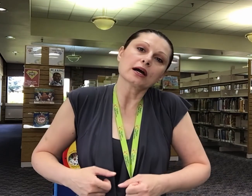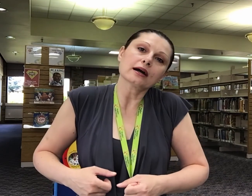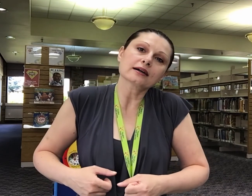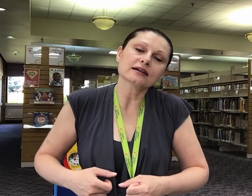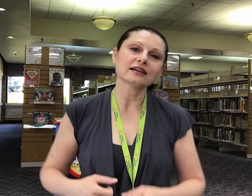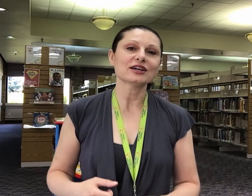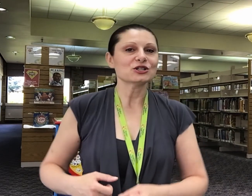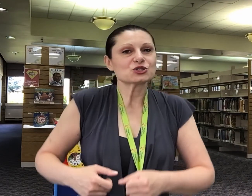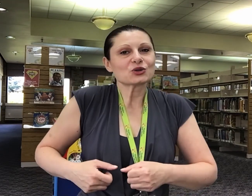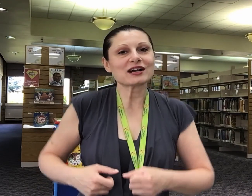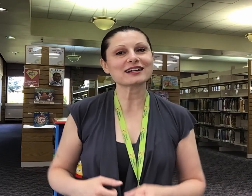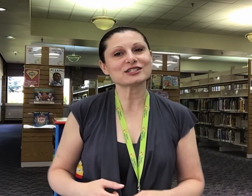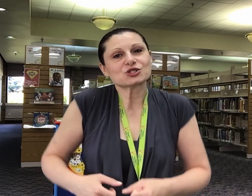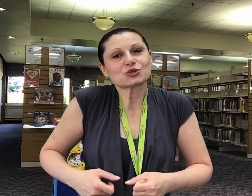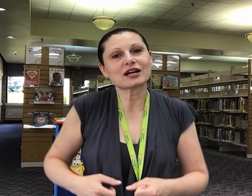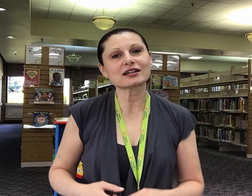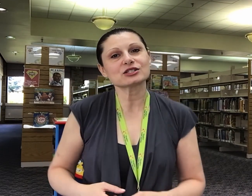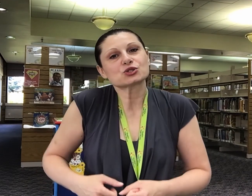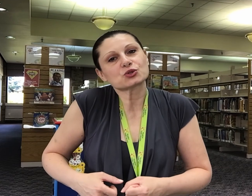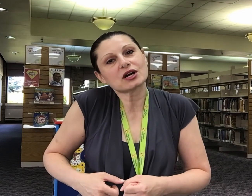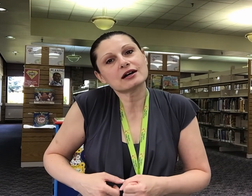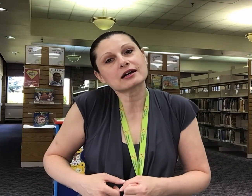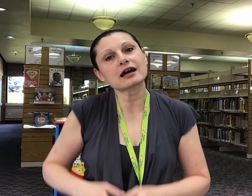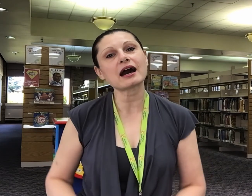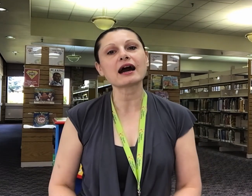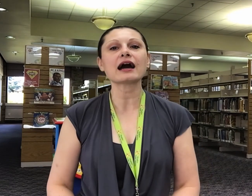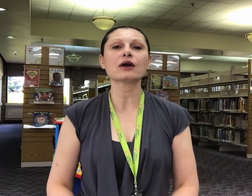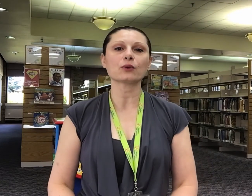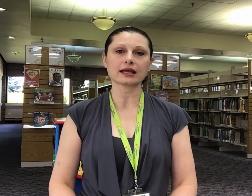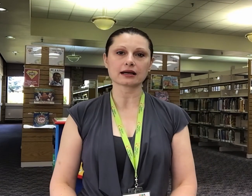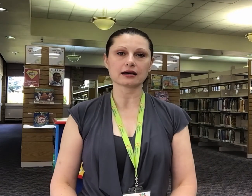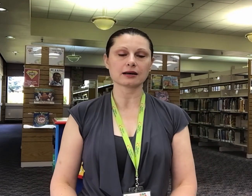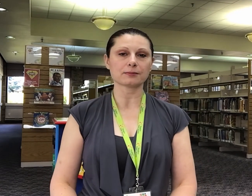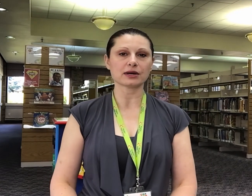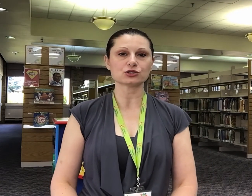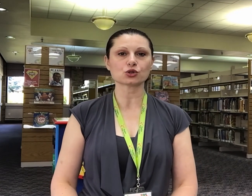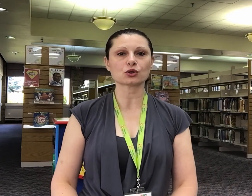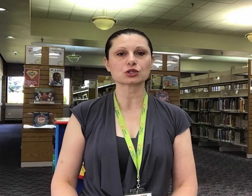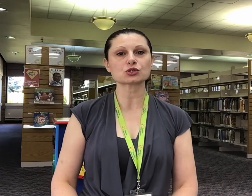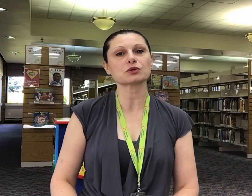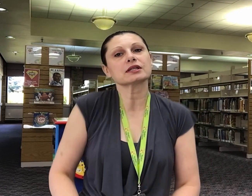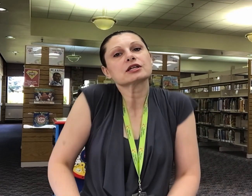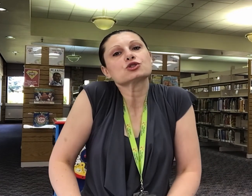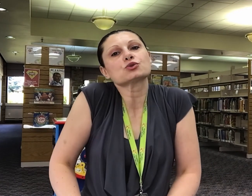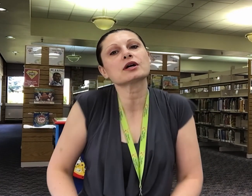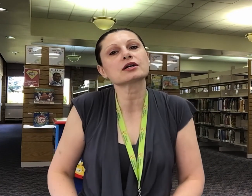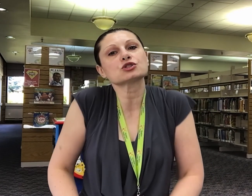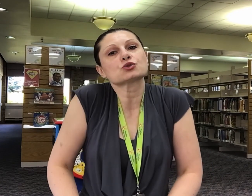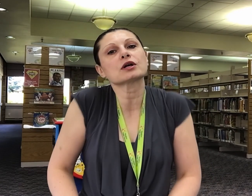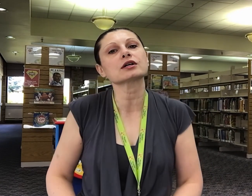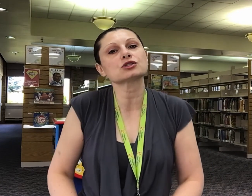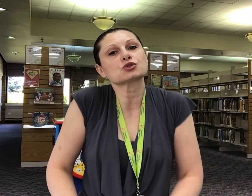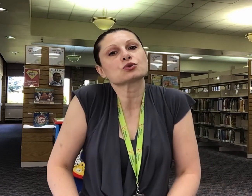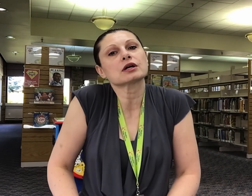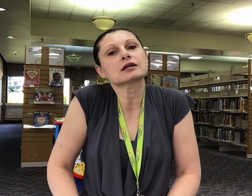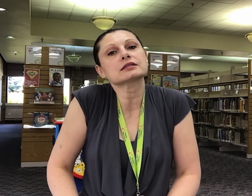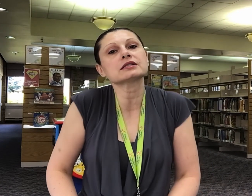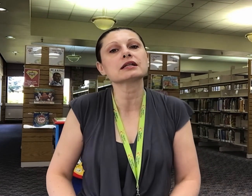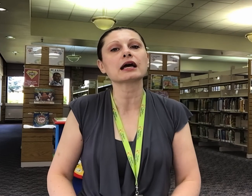shrug. Shrug, shrug, shrug. I wake up my shoulders with a shrug, shrug, shrug, till I